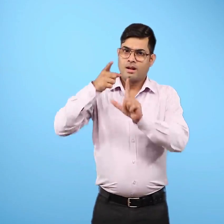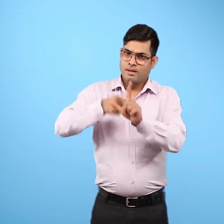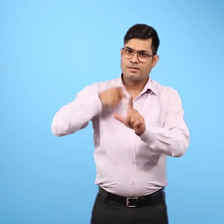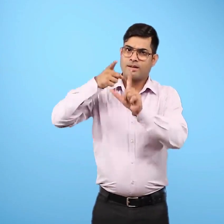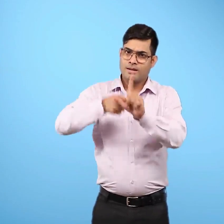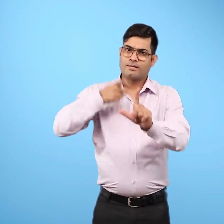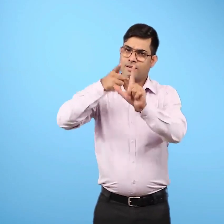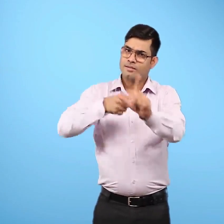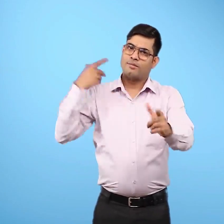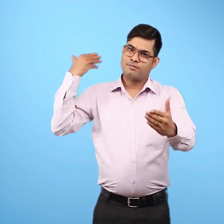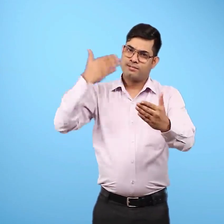Years and years.